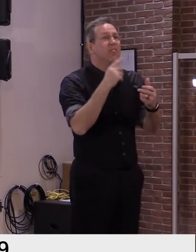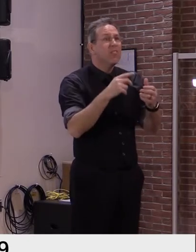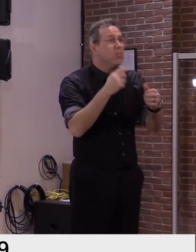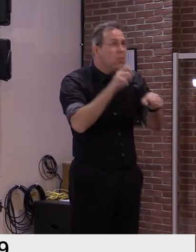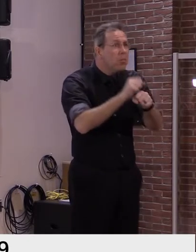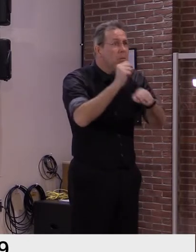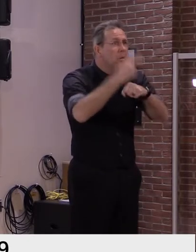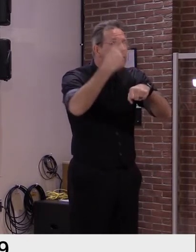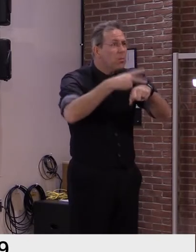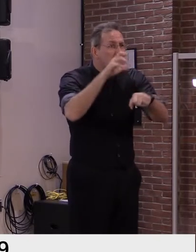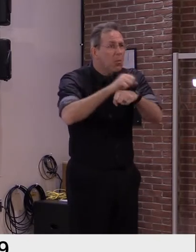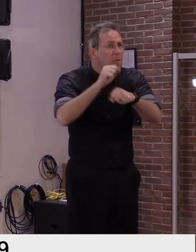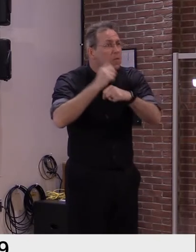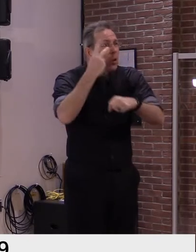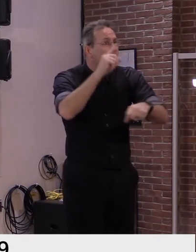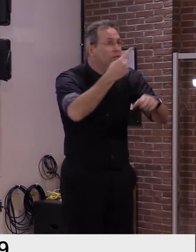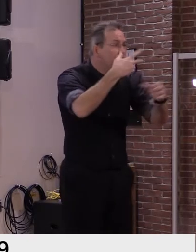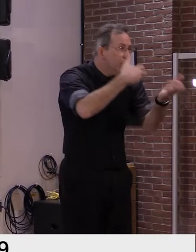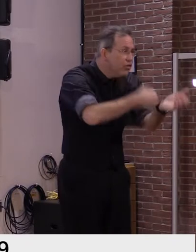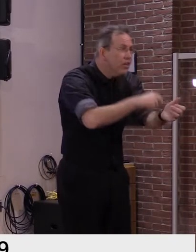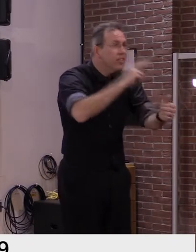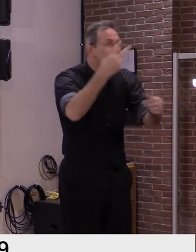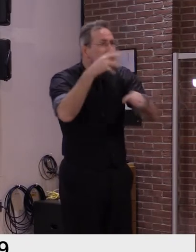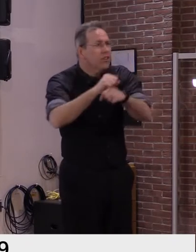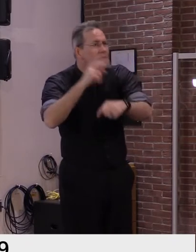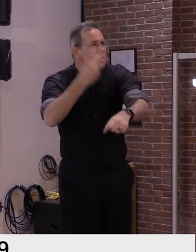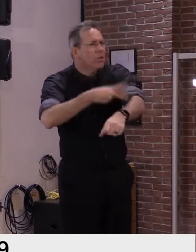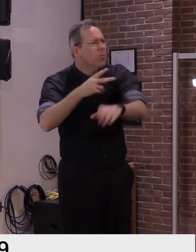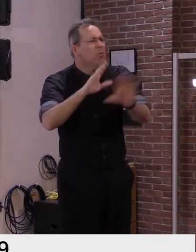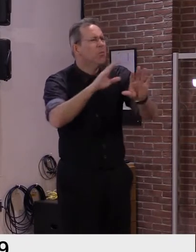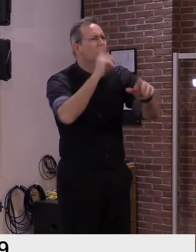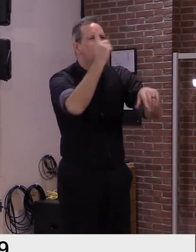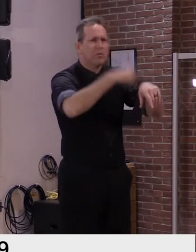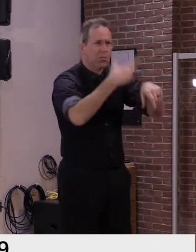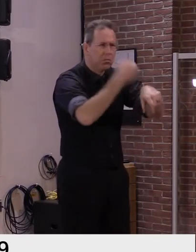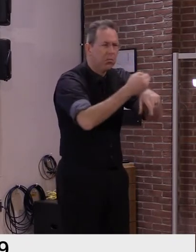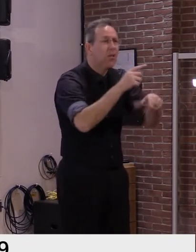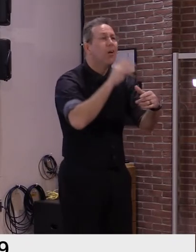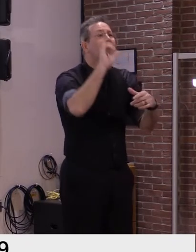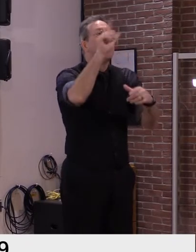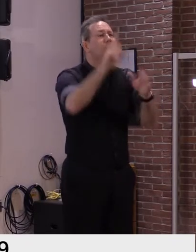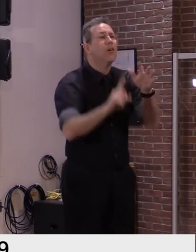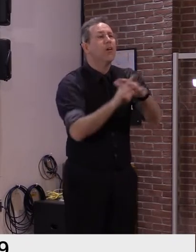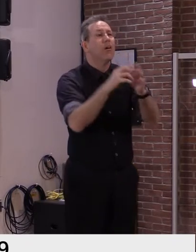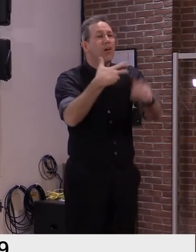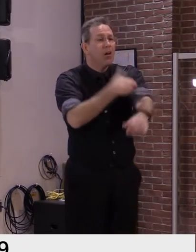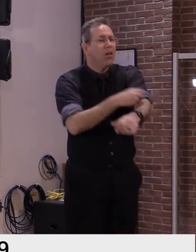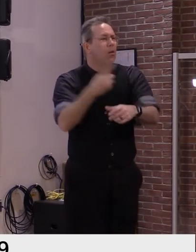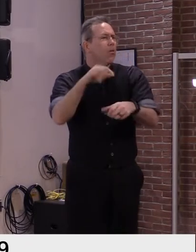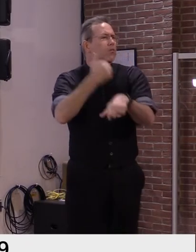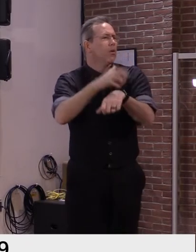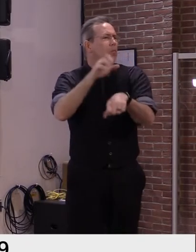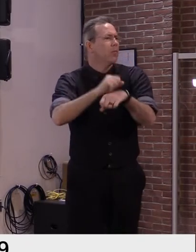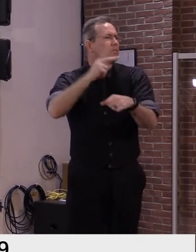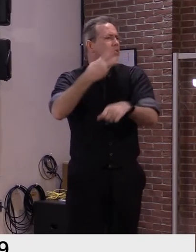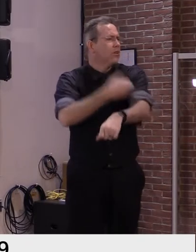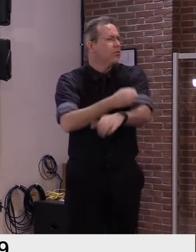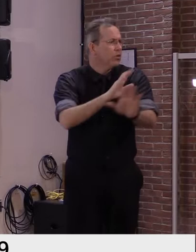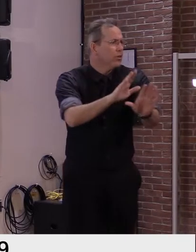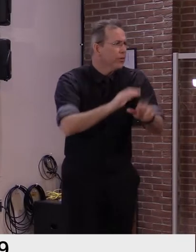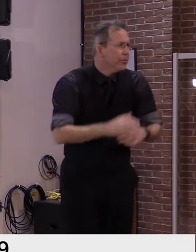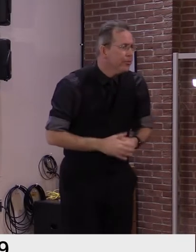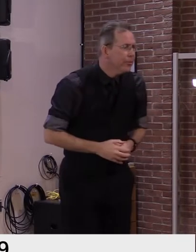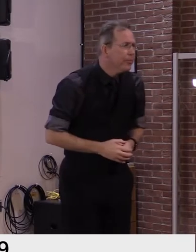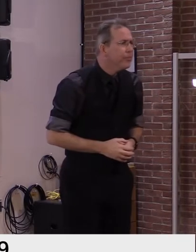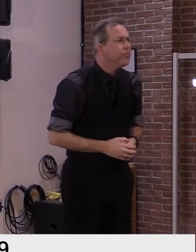spot. As the governor mentioned, we're going to be announcing three new vaccination efforts. Next, I'll